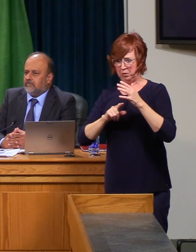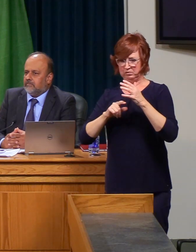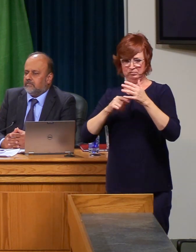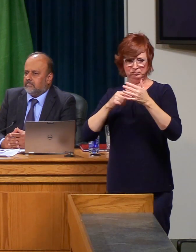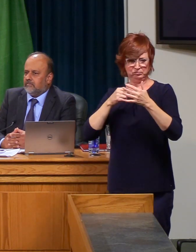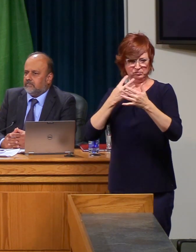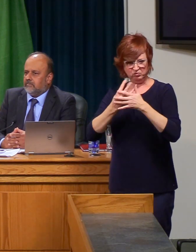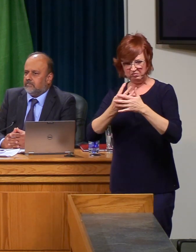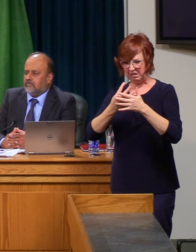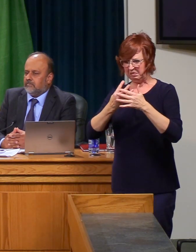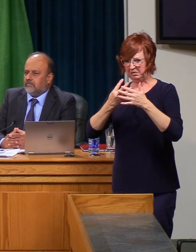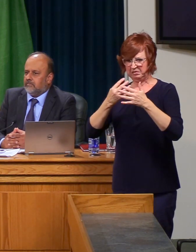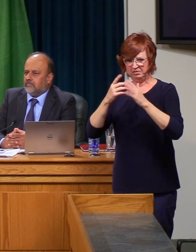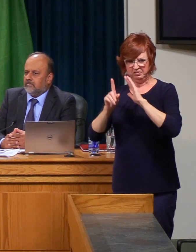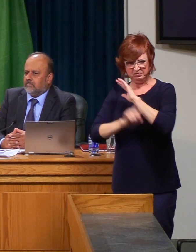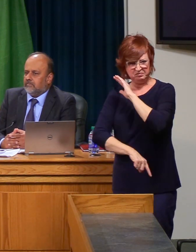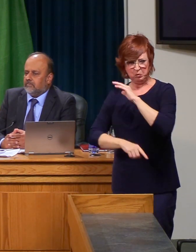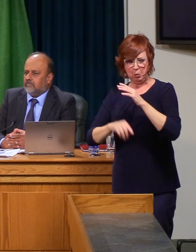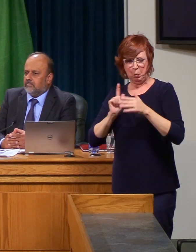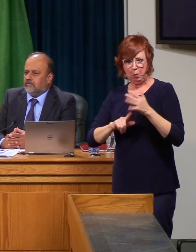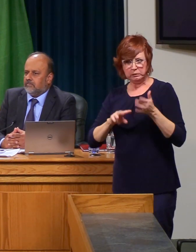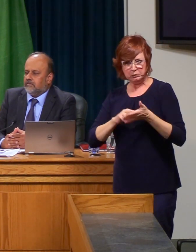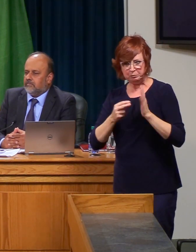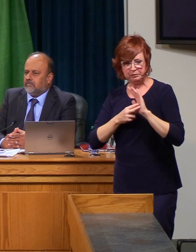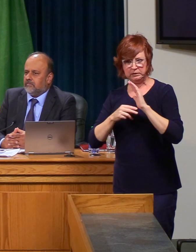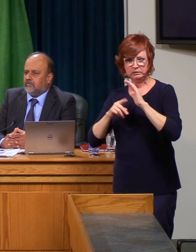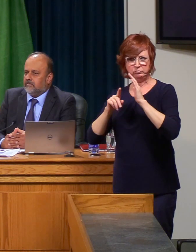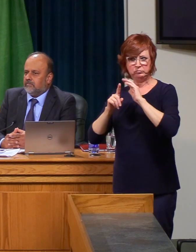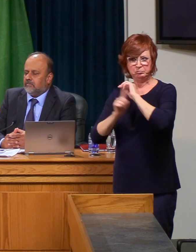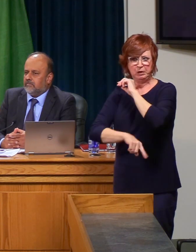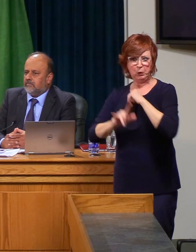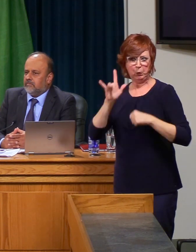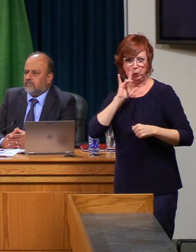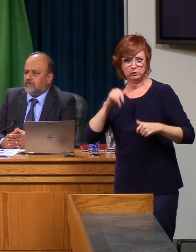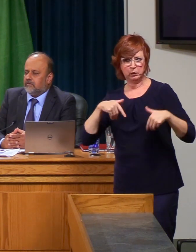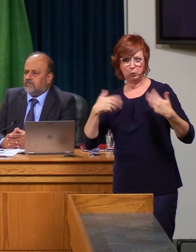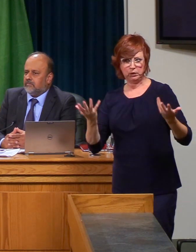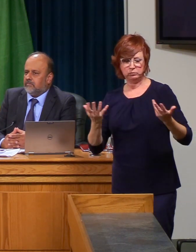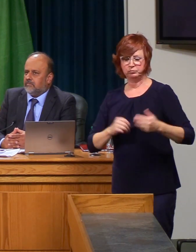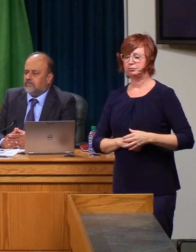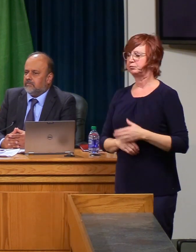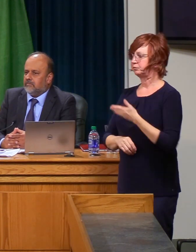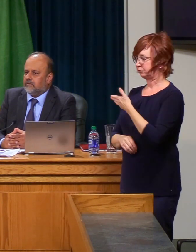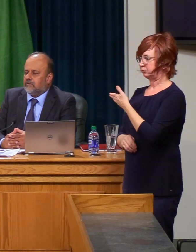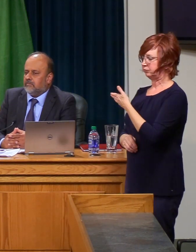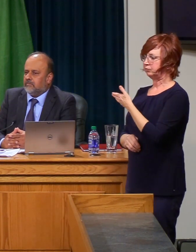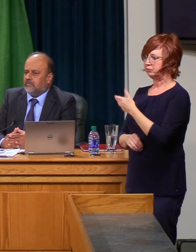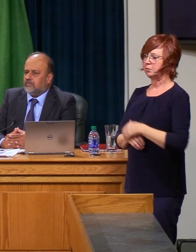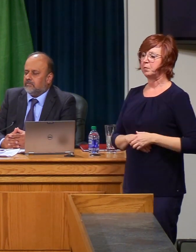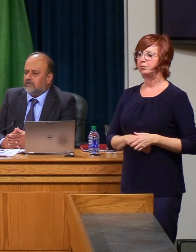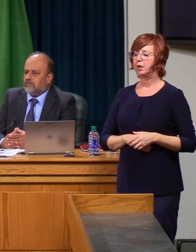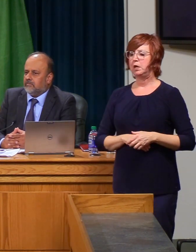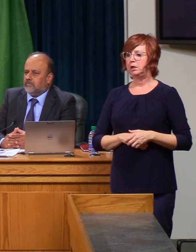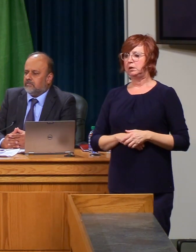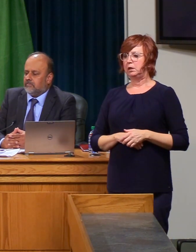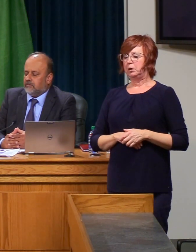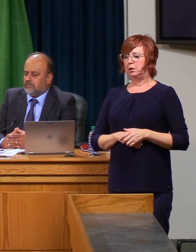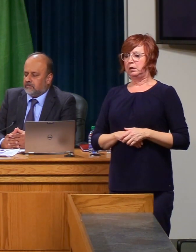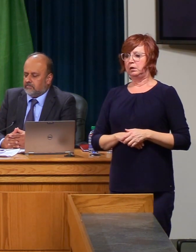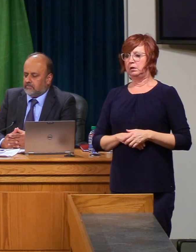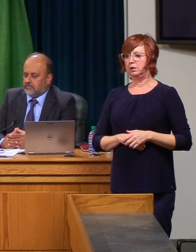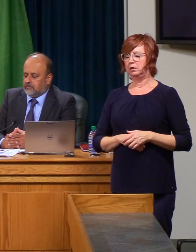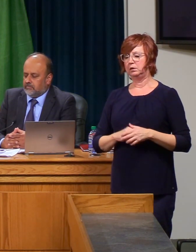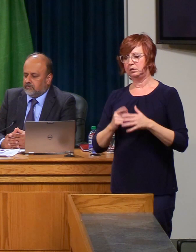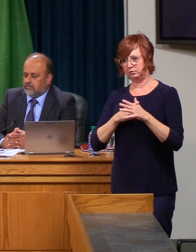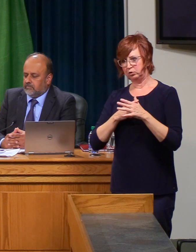they be detained? What kind of financial penalties might they face? So first and foremost, it would be our true hope that